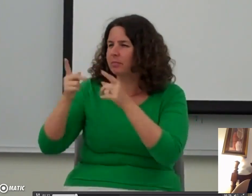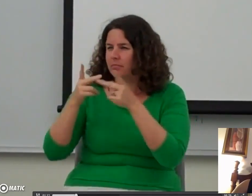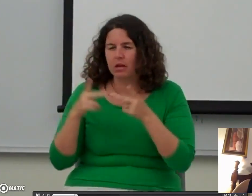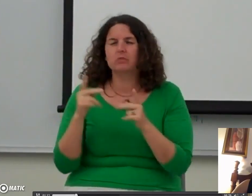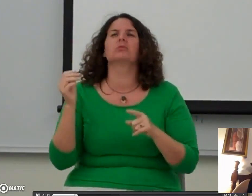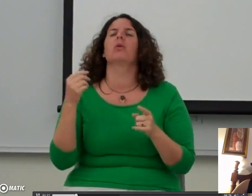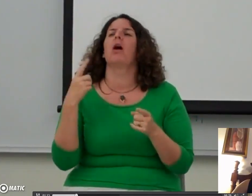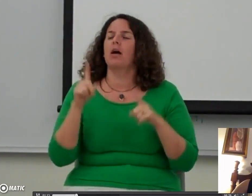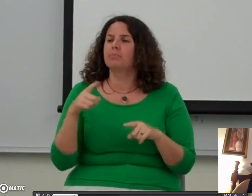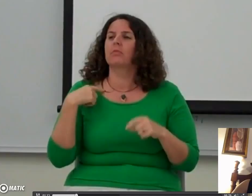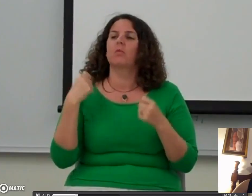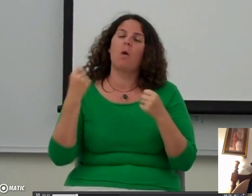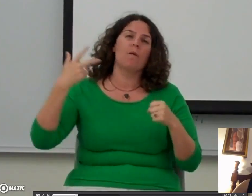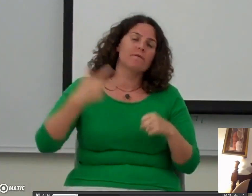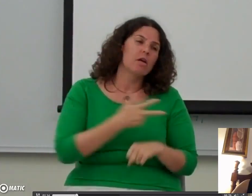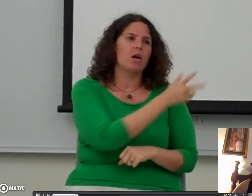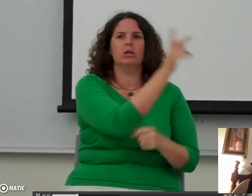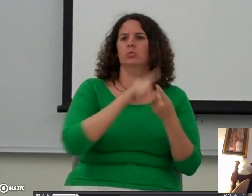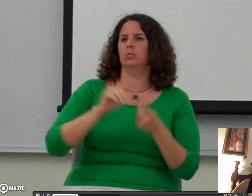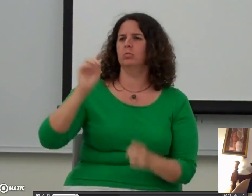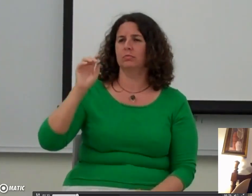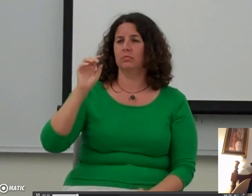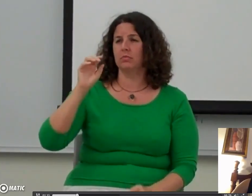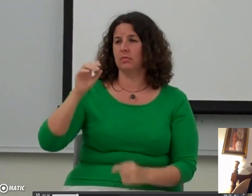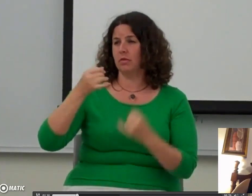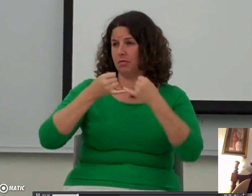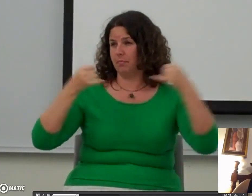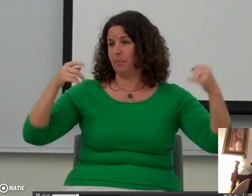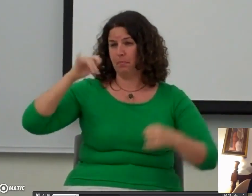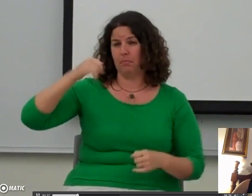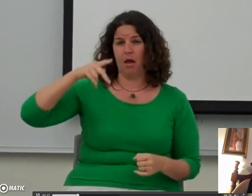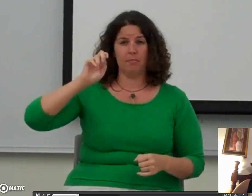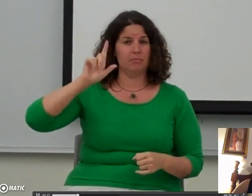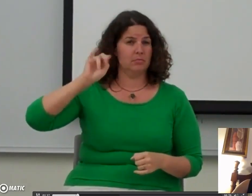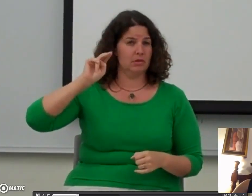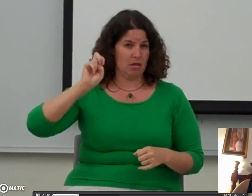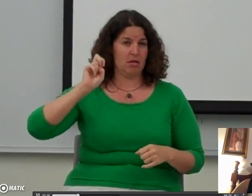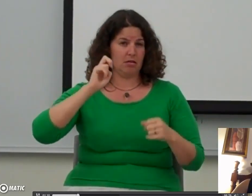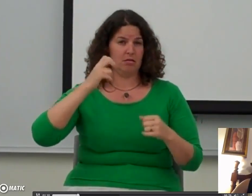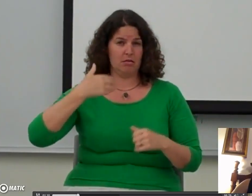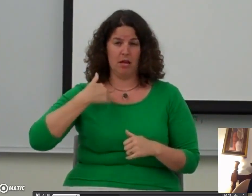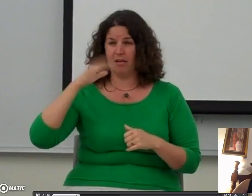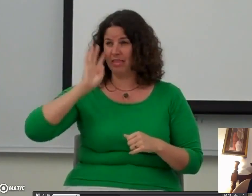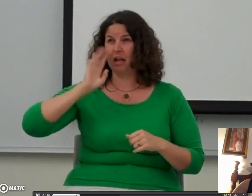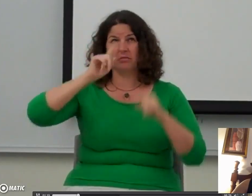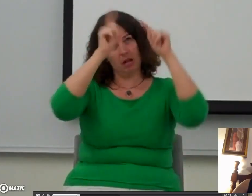different things they had in town. So as I was cruising along, I went to an area called the